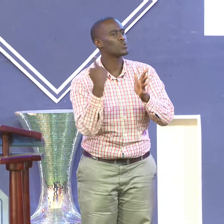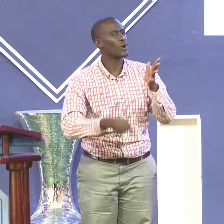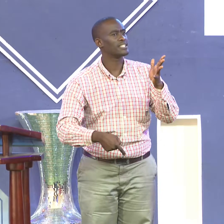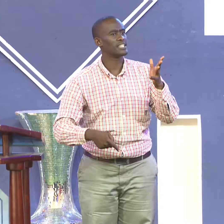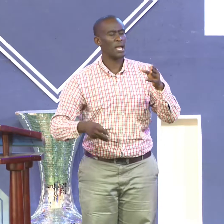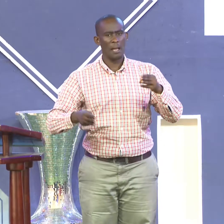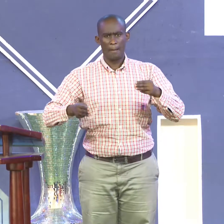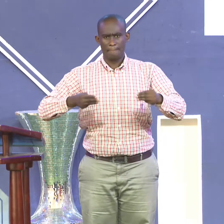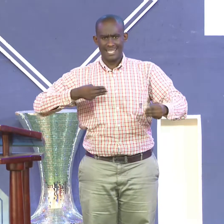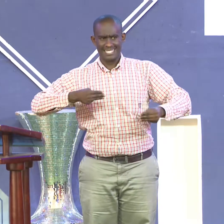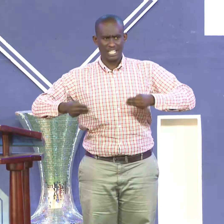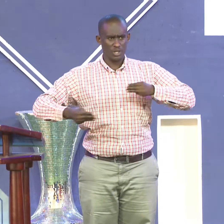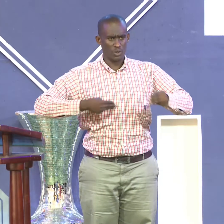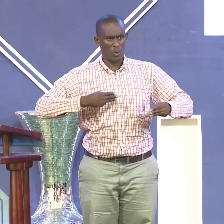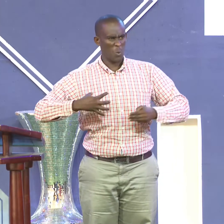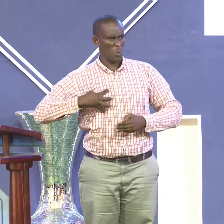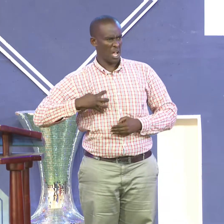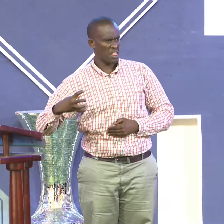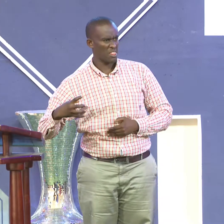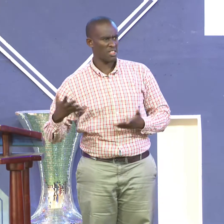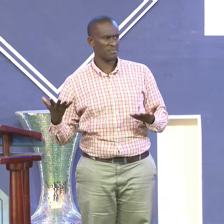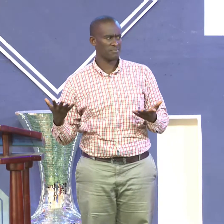Material wealth. Things.